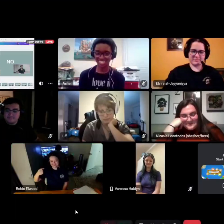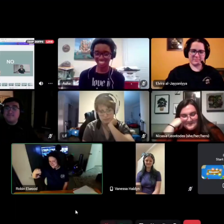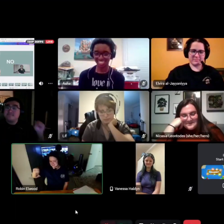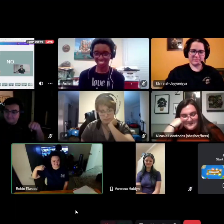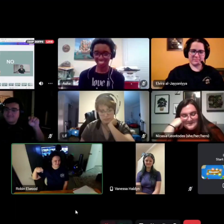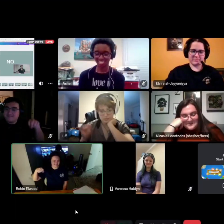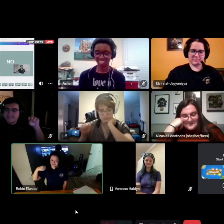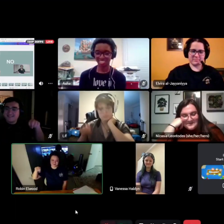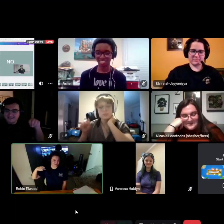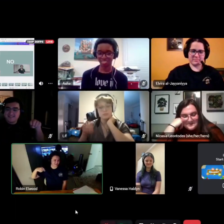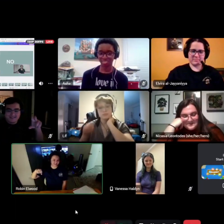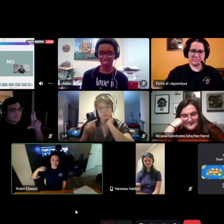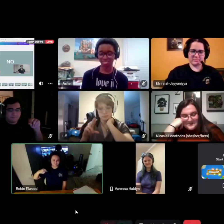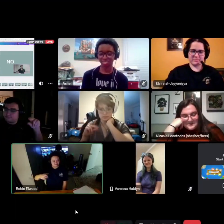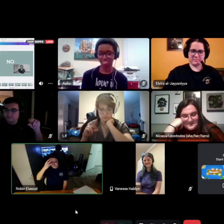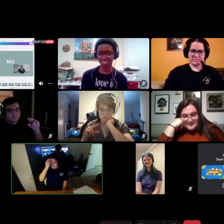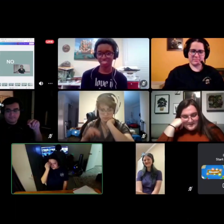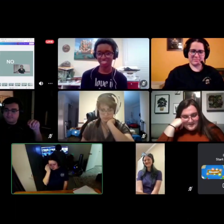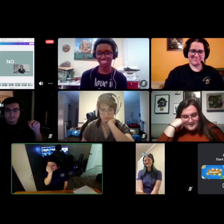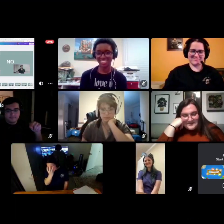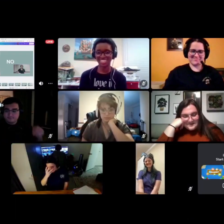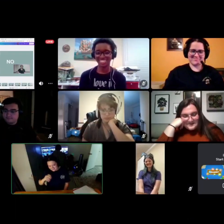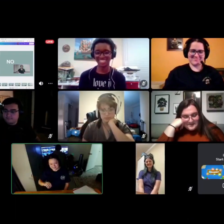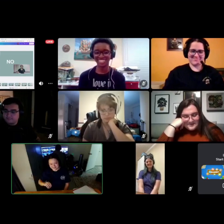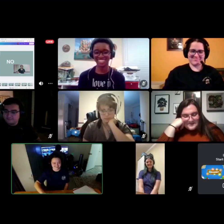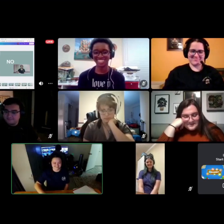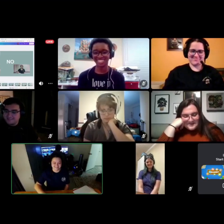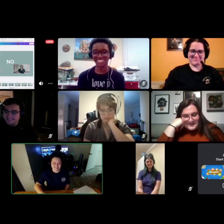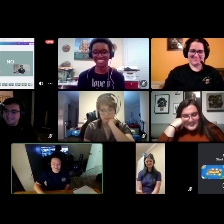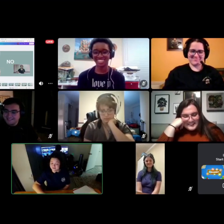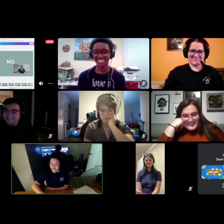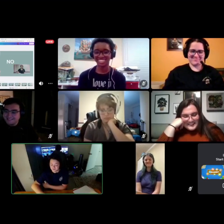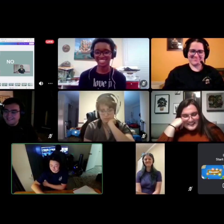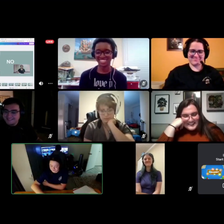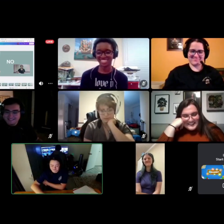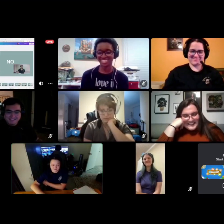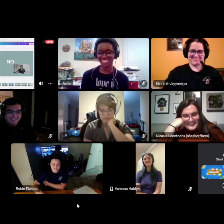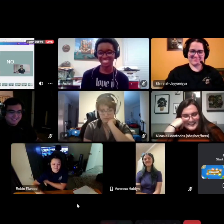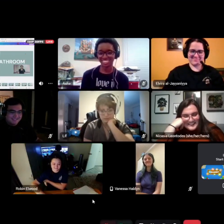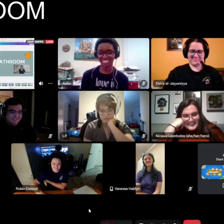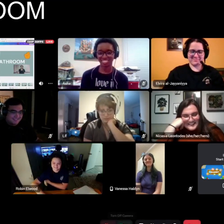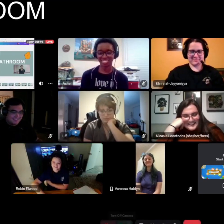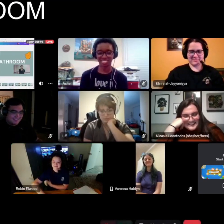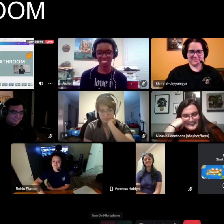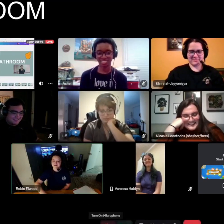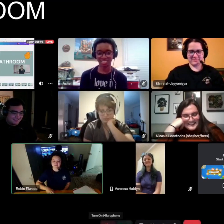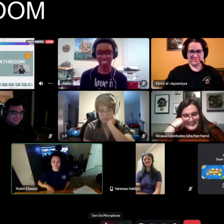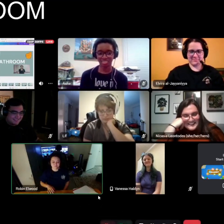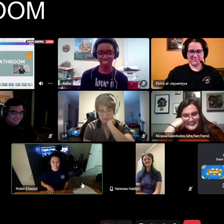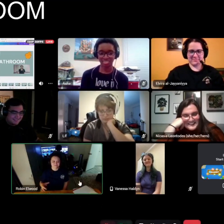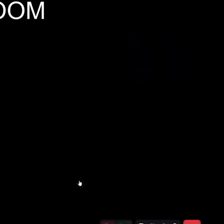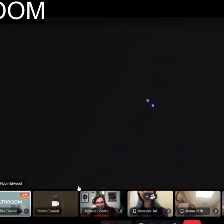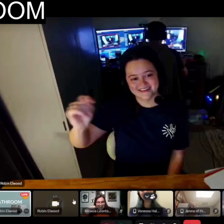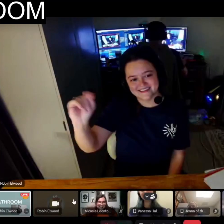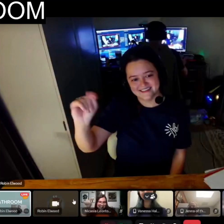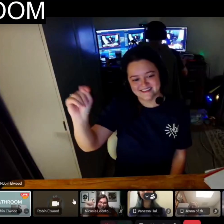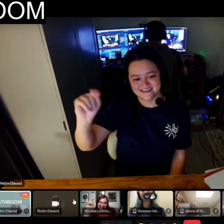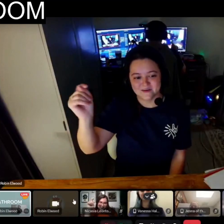This is British Sign Language. Just she really got me. Bathroom